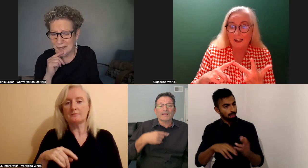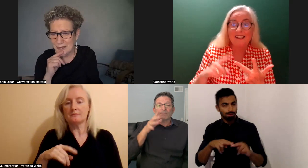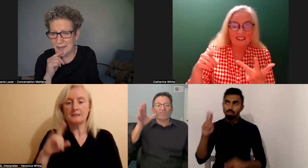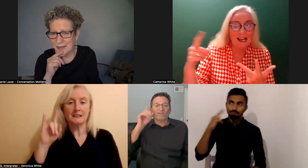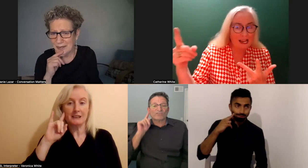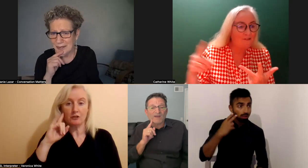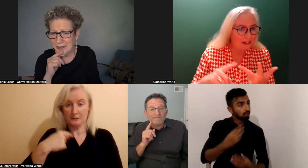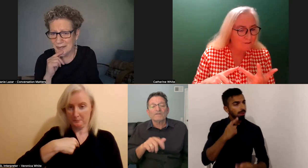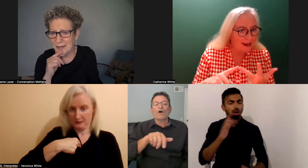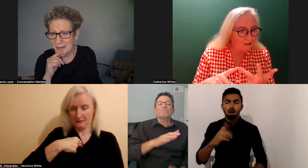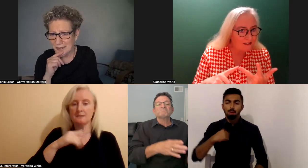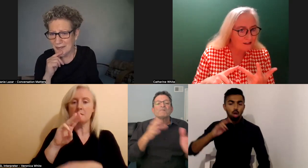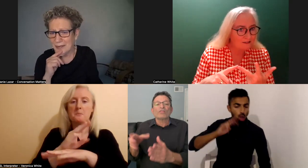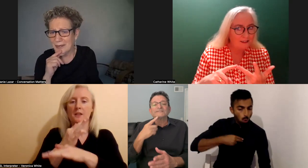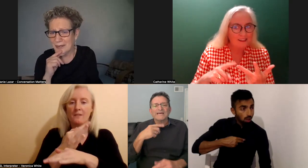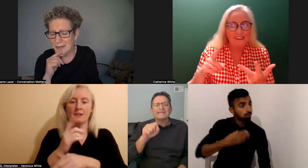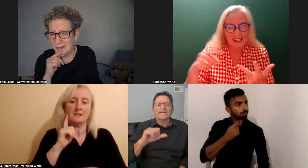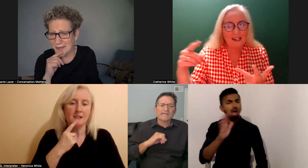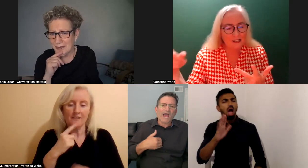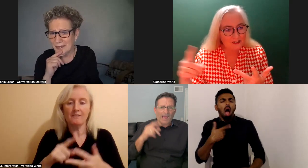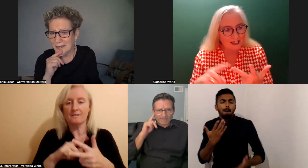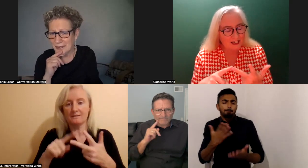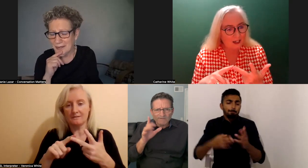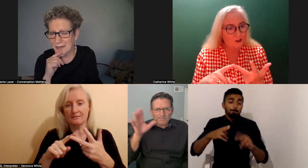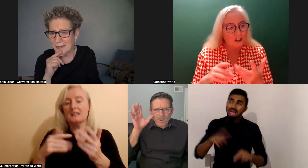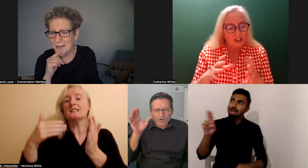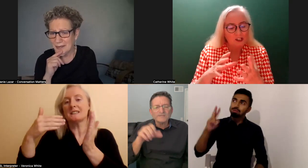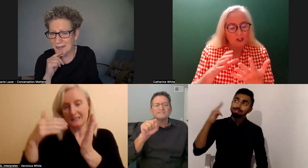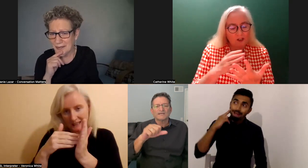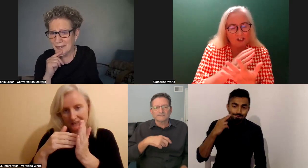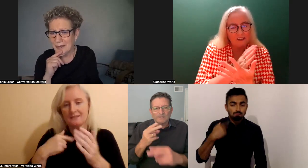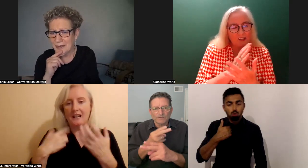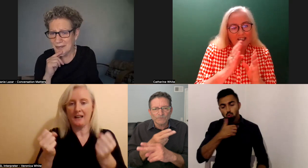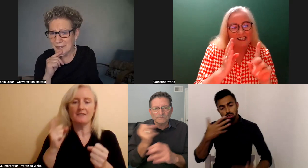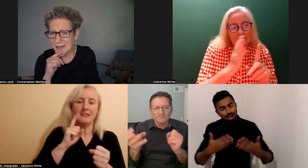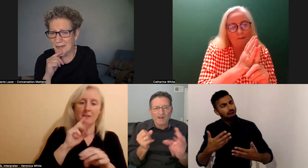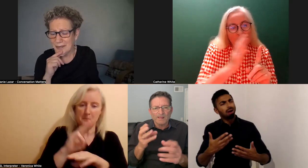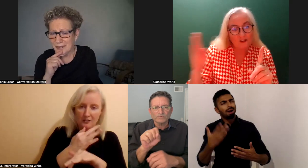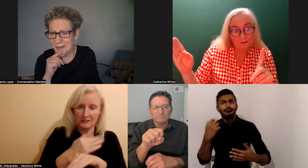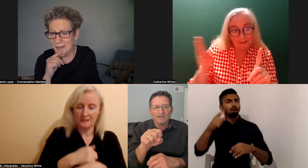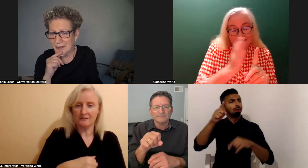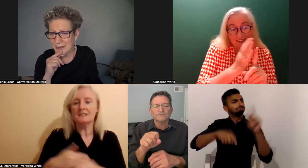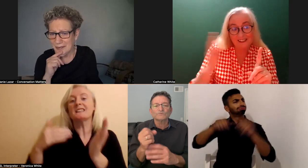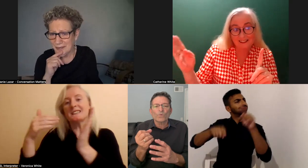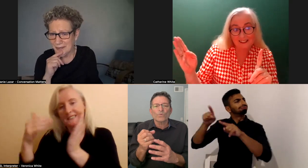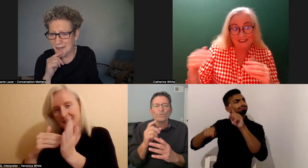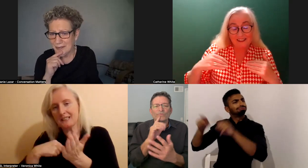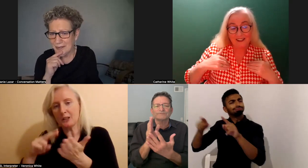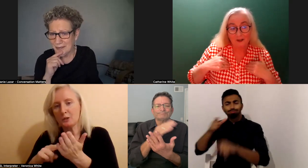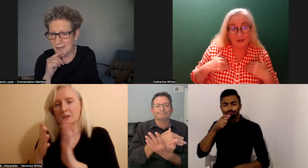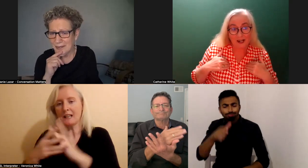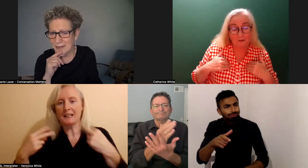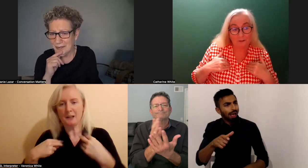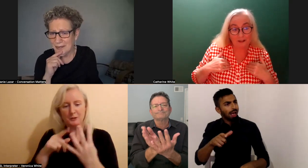say, yes, I have deaf parents. Yes, I use sign language. So there's a spectrum that